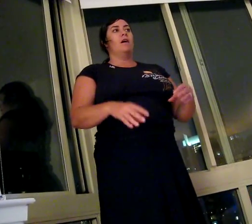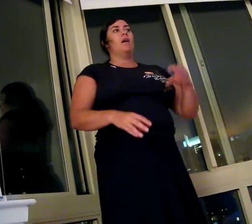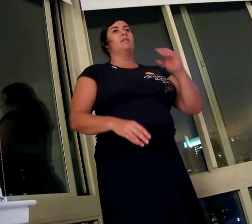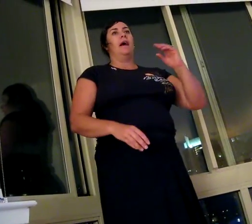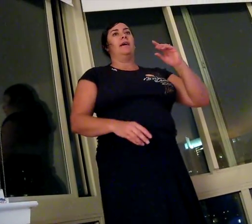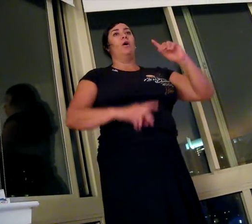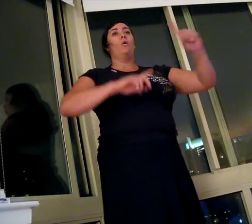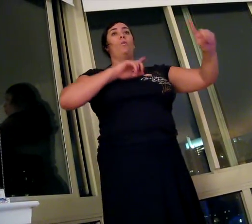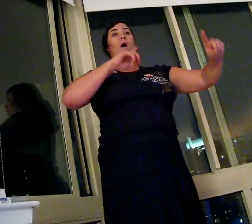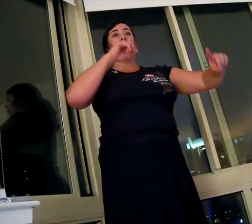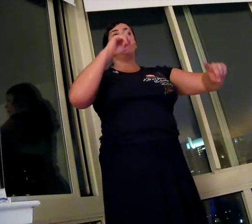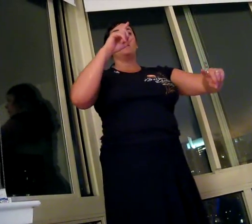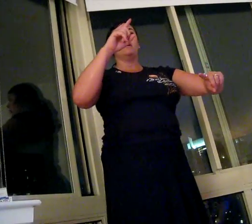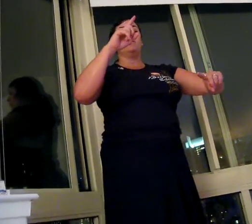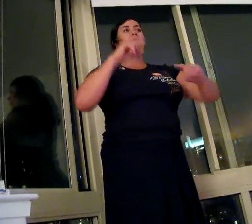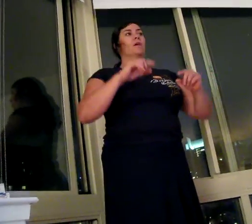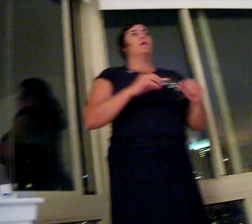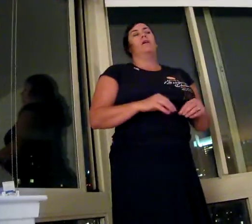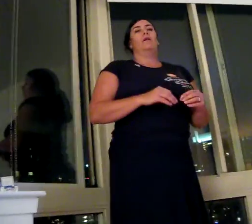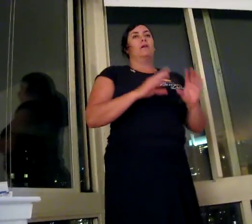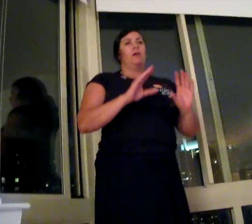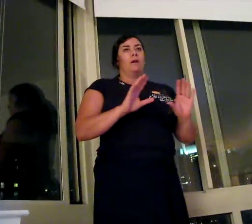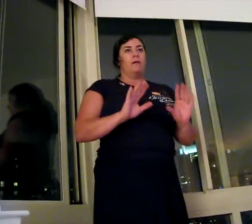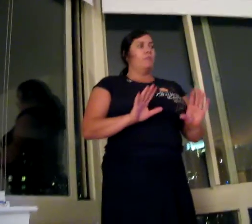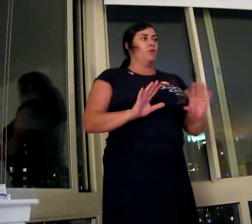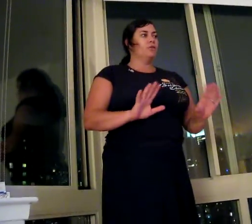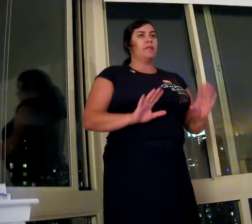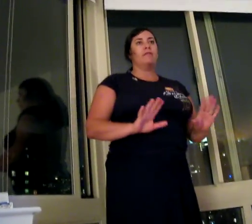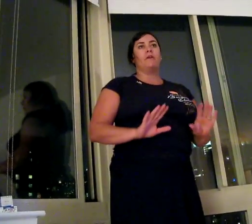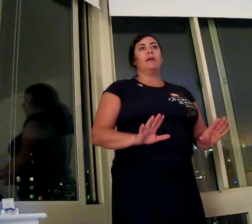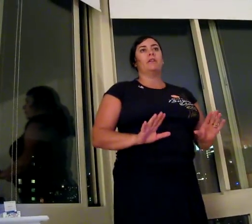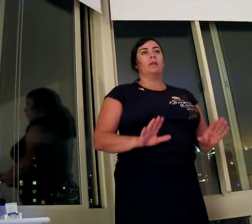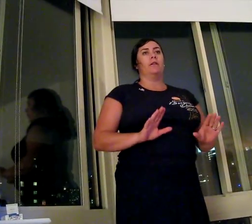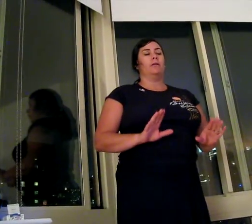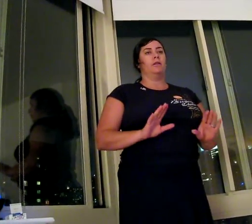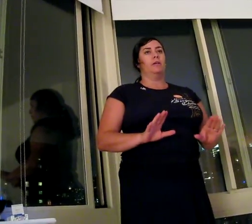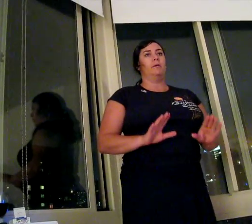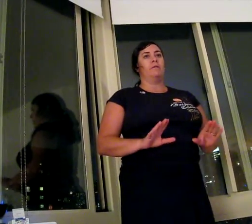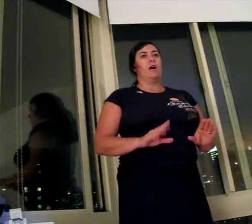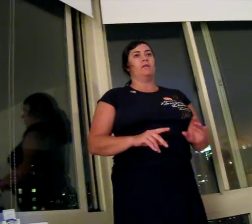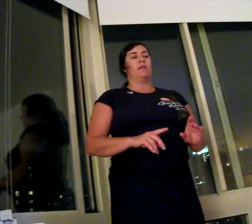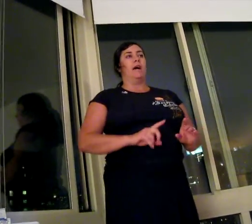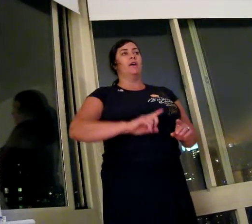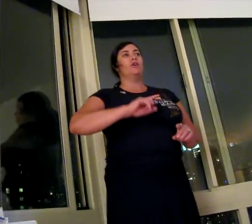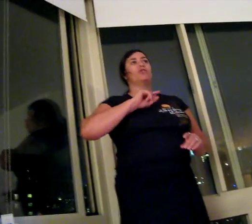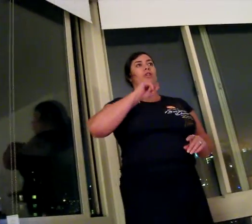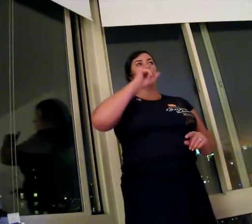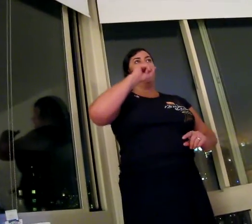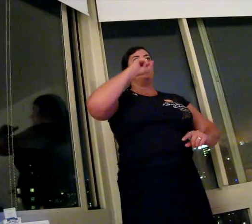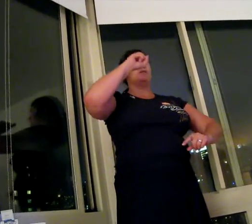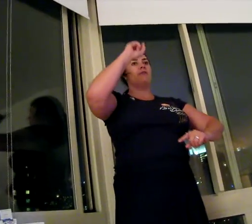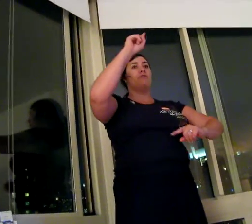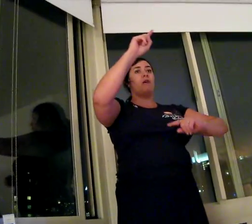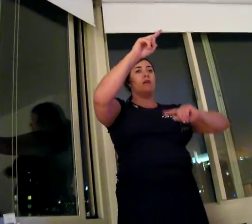like, one skill. You'll see it very clearly with Nasia. She does a front